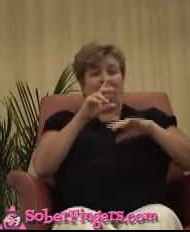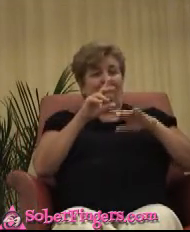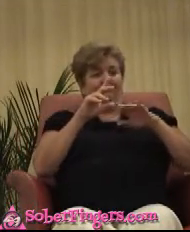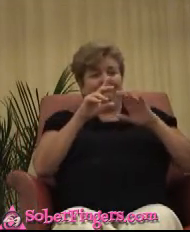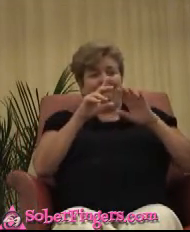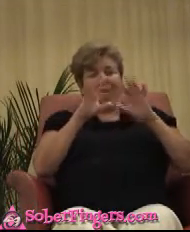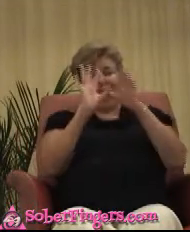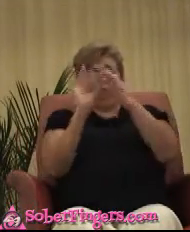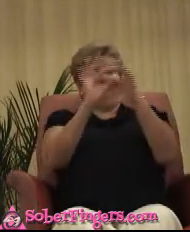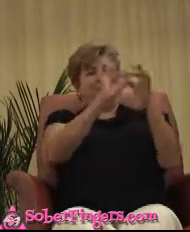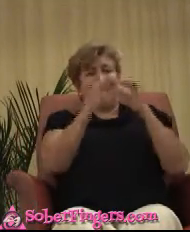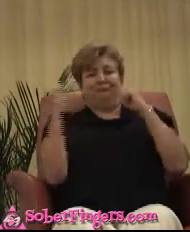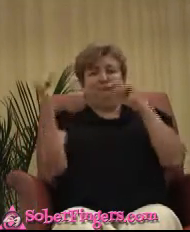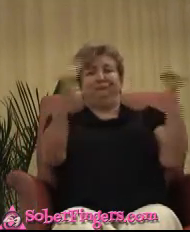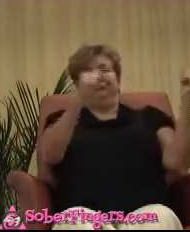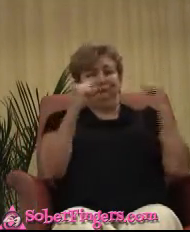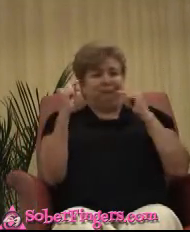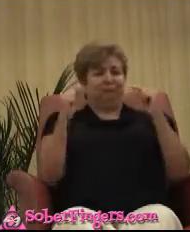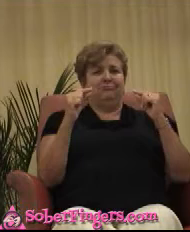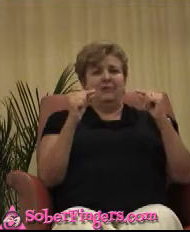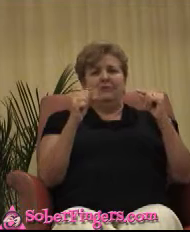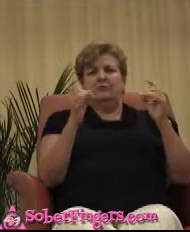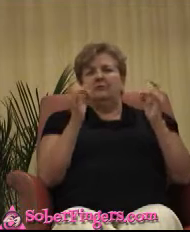complete total pariah in all of aviation.